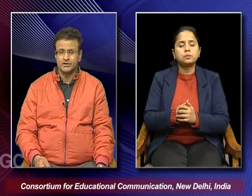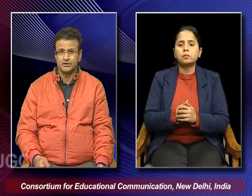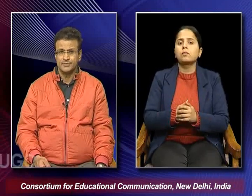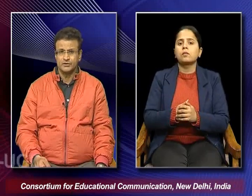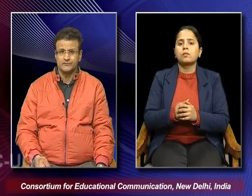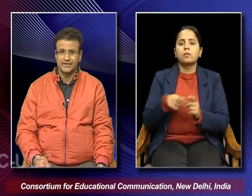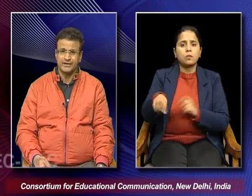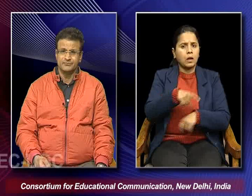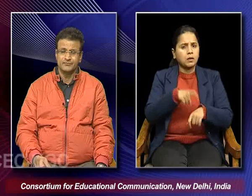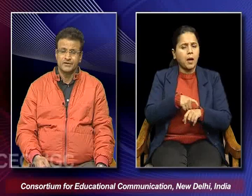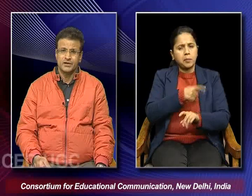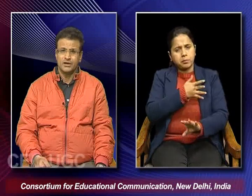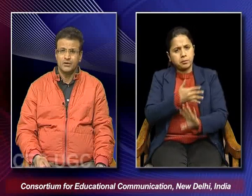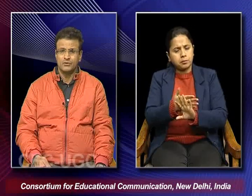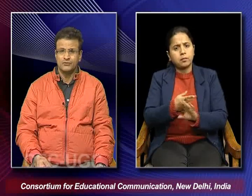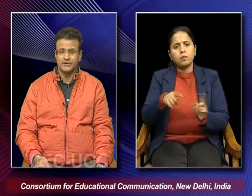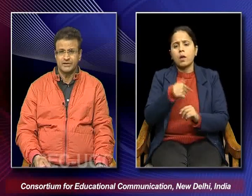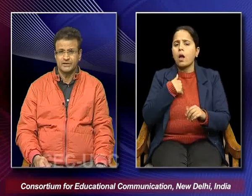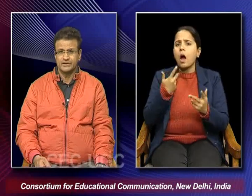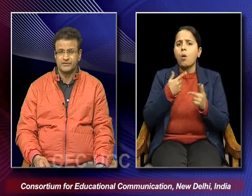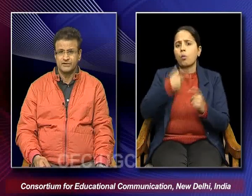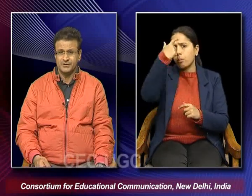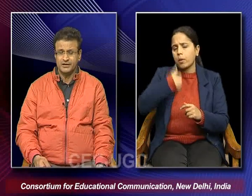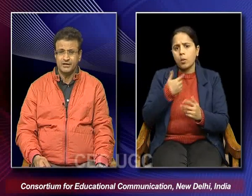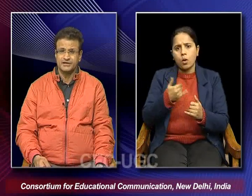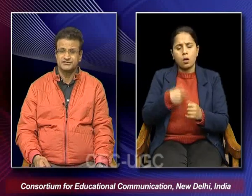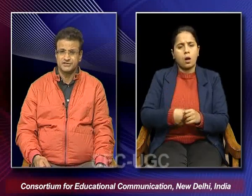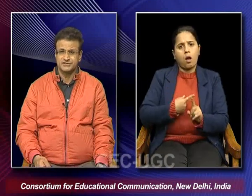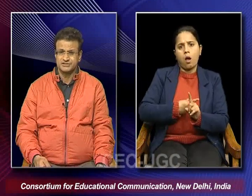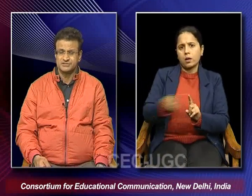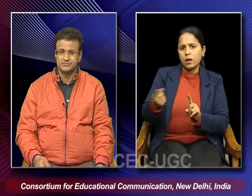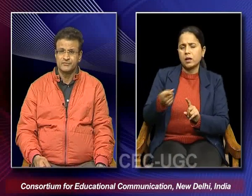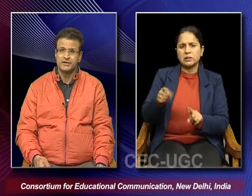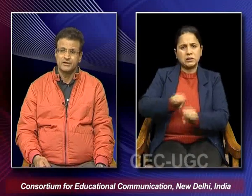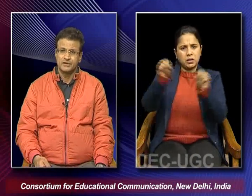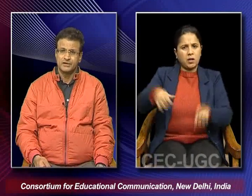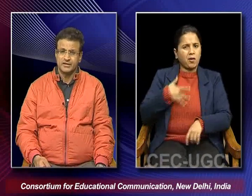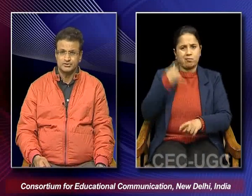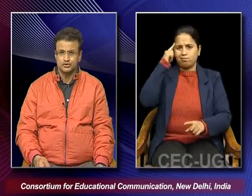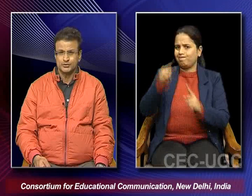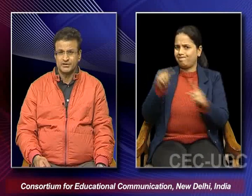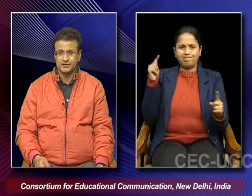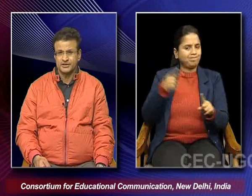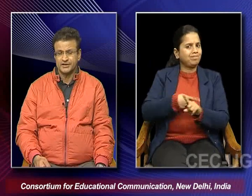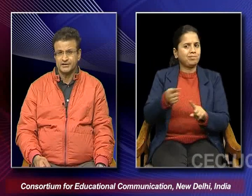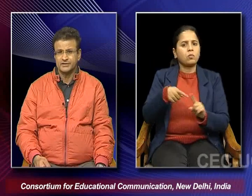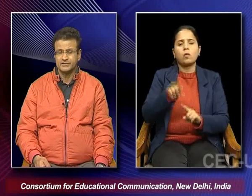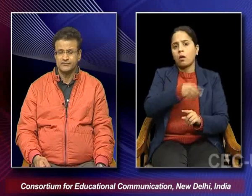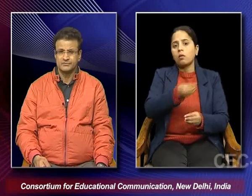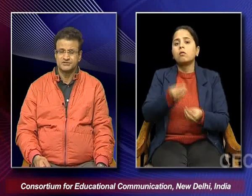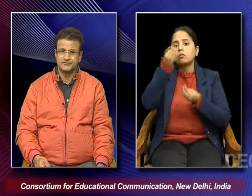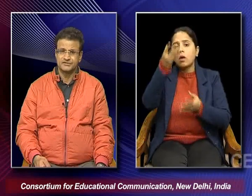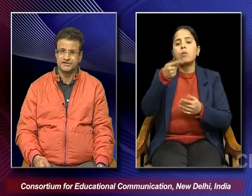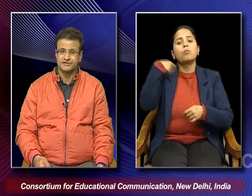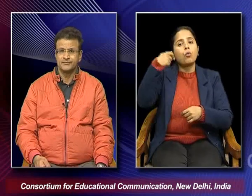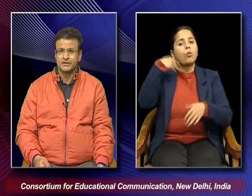over a period of time, how one can in a way rebel against the system has also been communicated in the